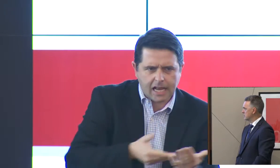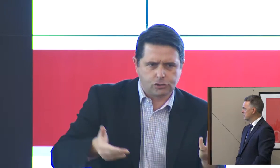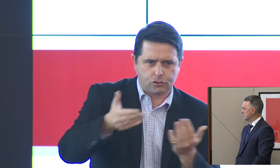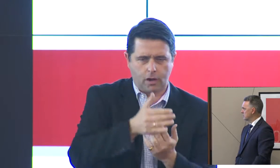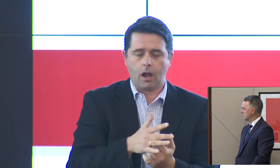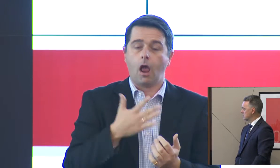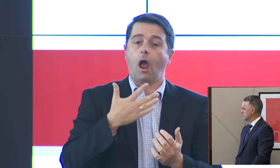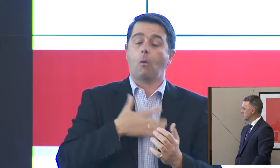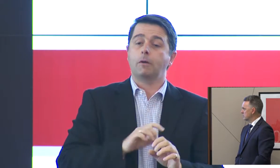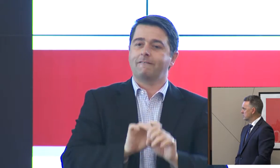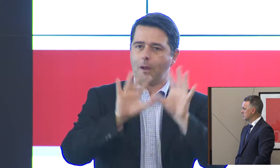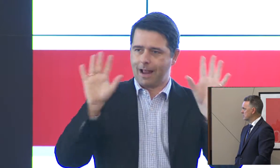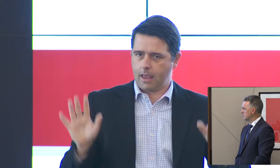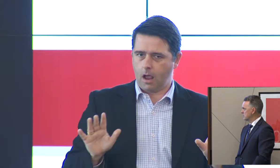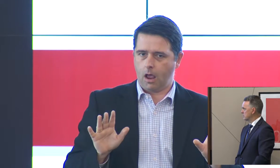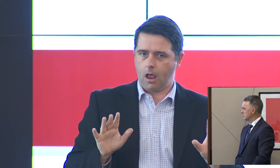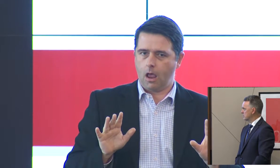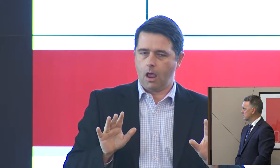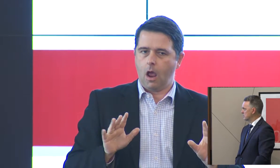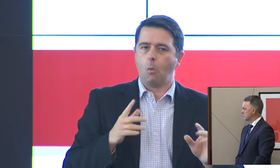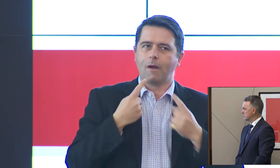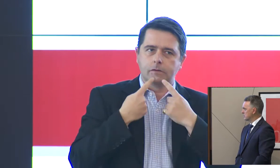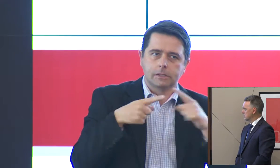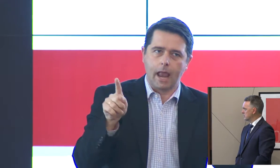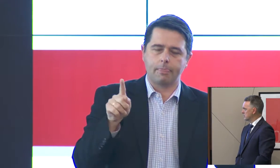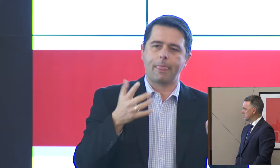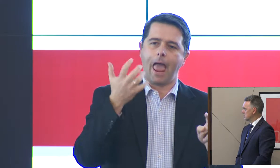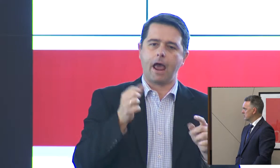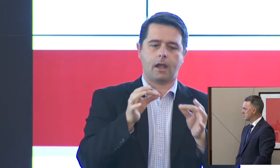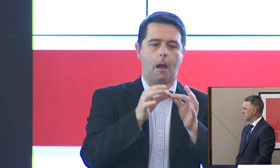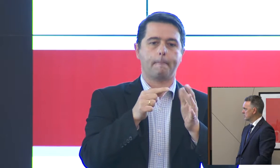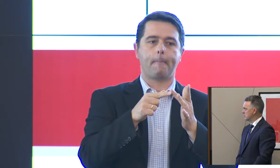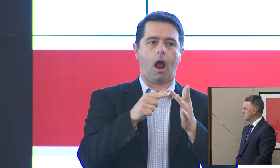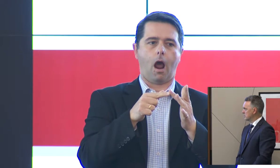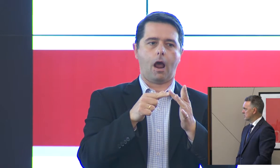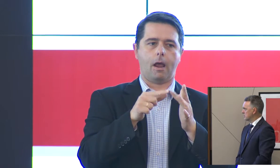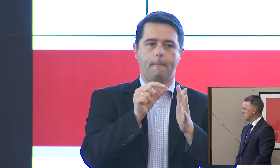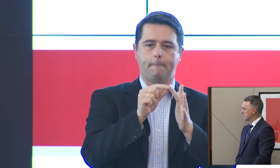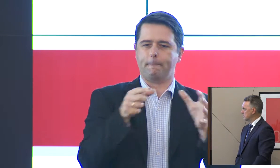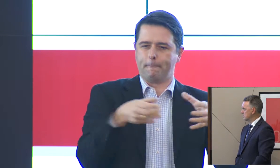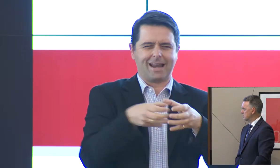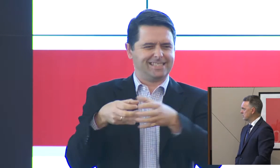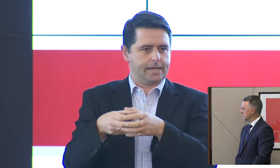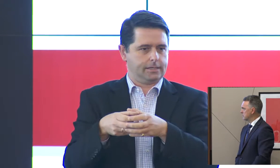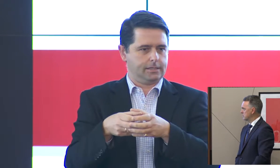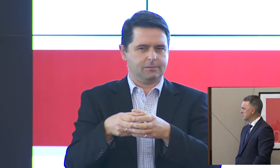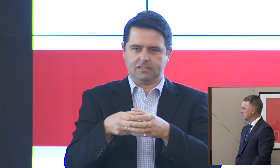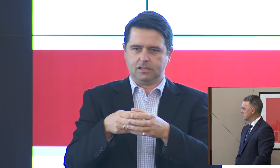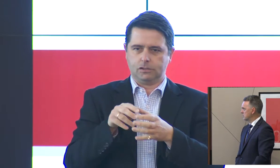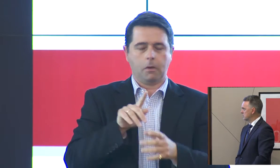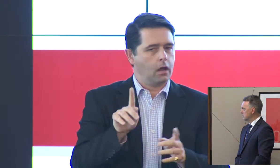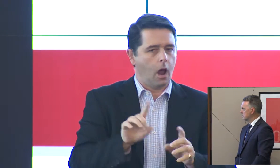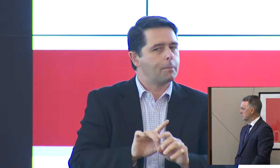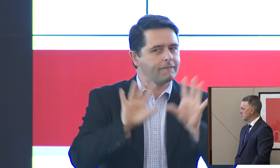through Parliament, there was a lot of discussion taking place, and it became very clear that there was